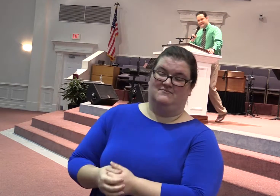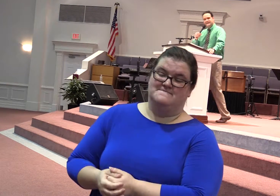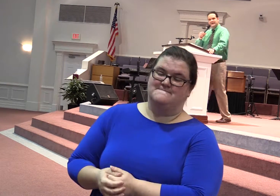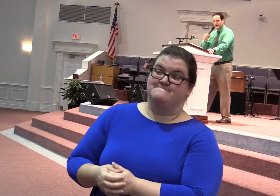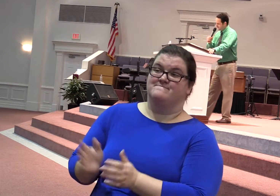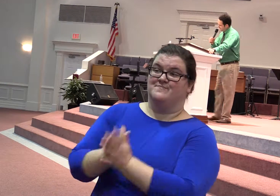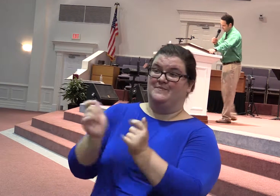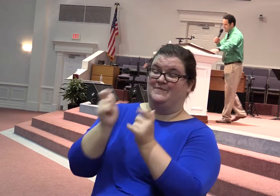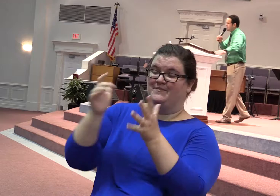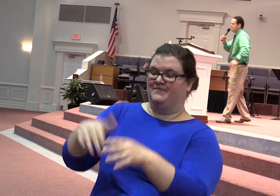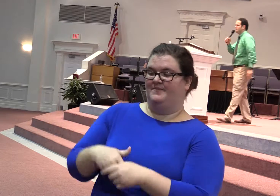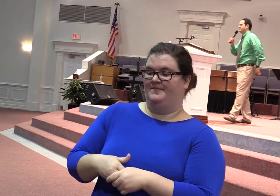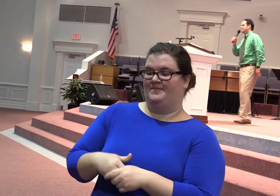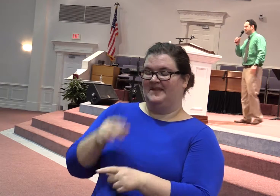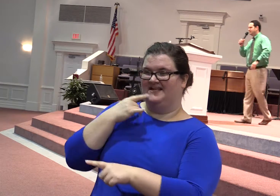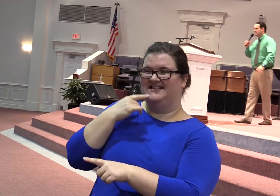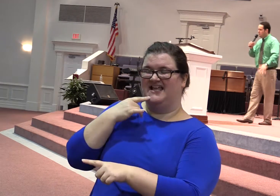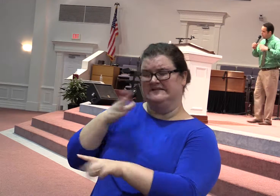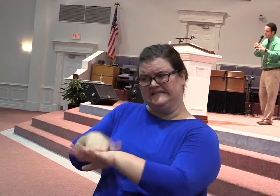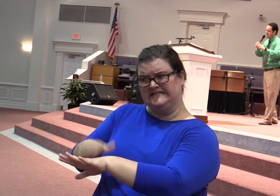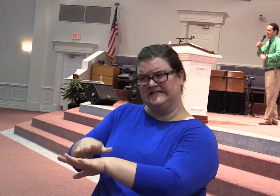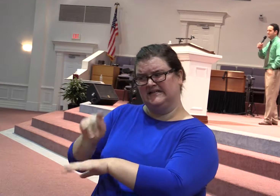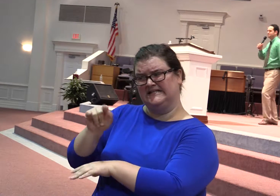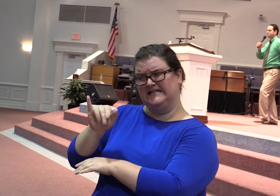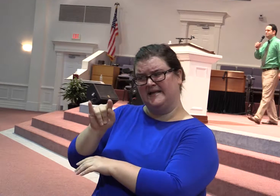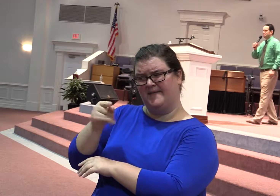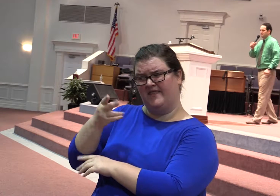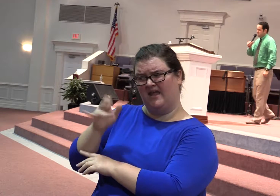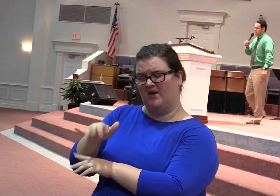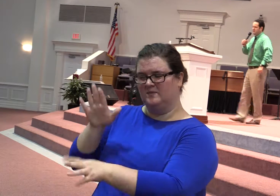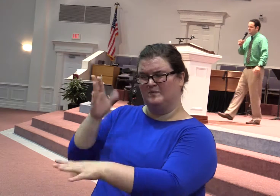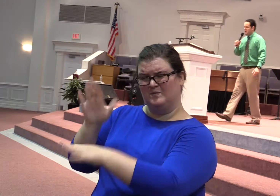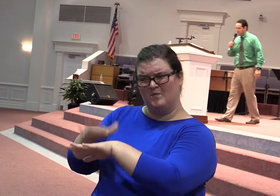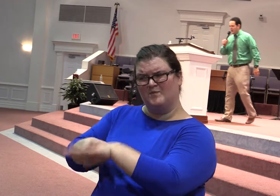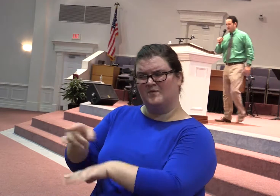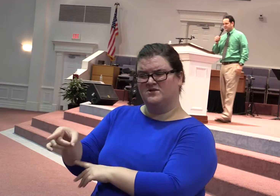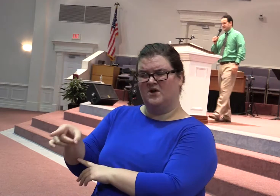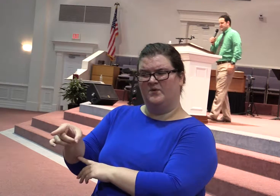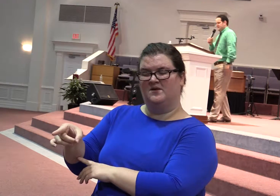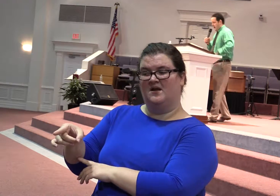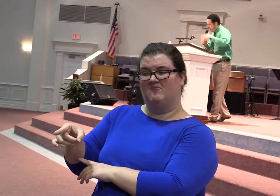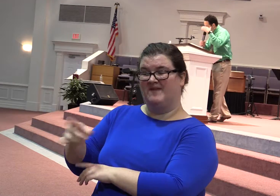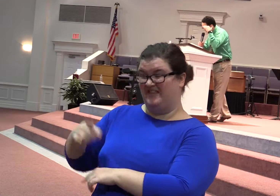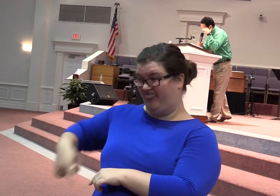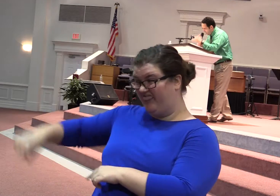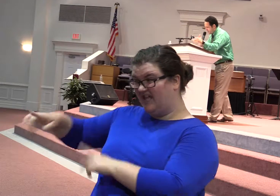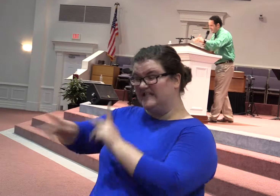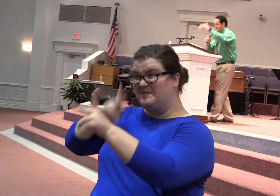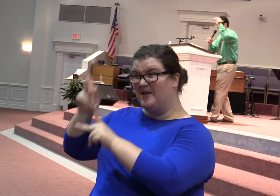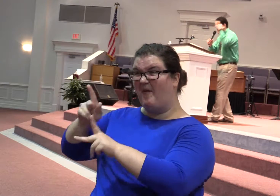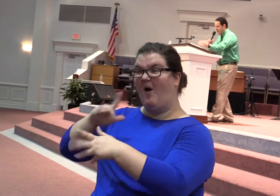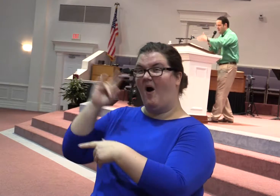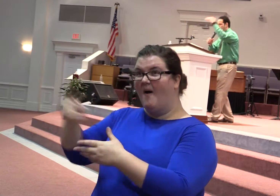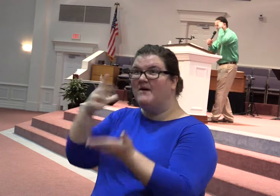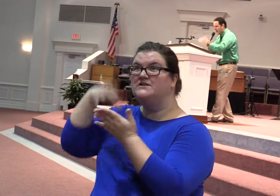Hallelujah. He was saying, take heed, Timothy. Watch out. Because these knuckleheads are always learning